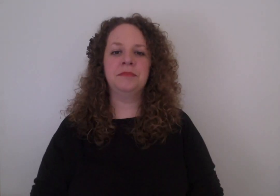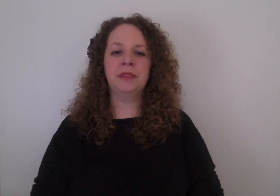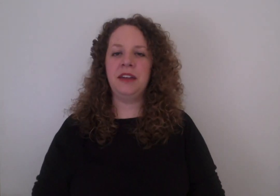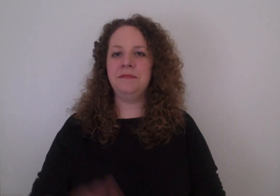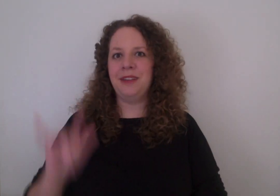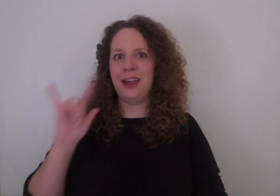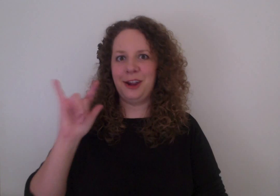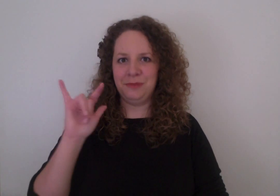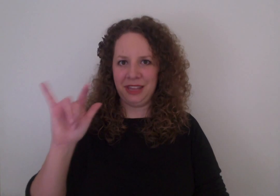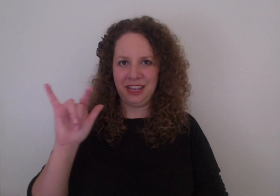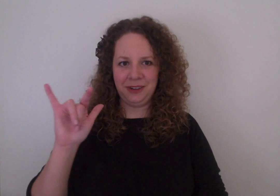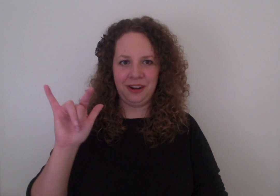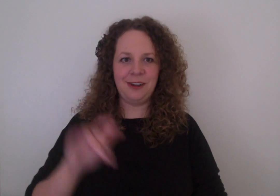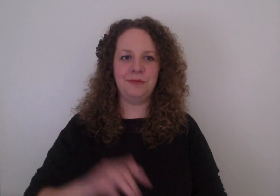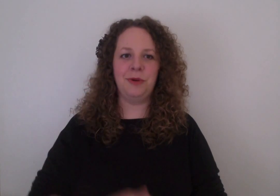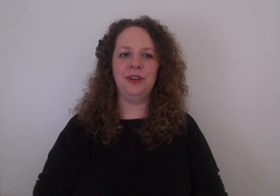Okay. Airplane or airport.